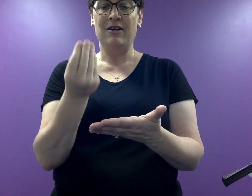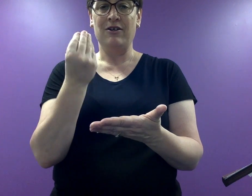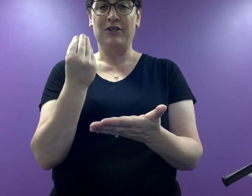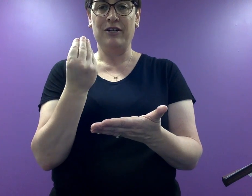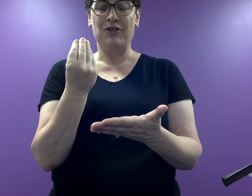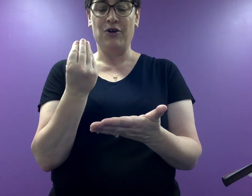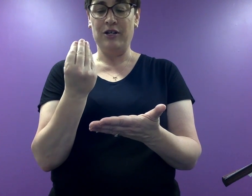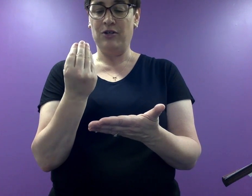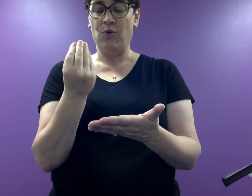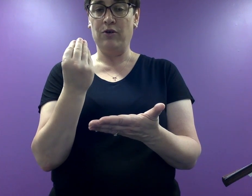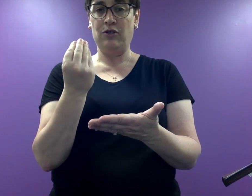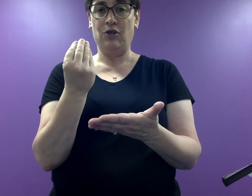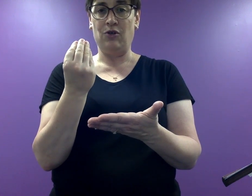you're going to turn it towards you.